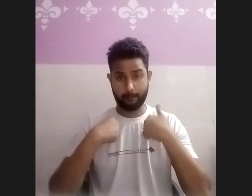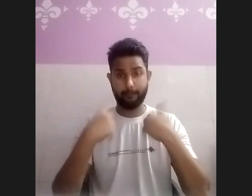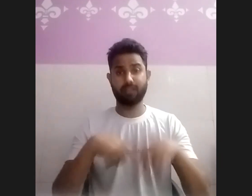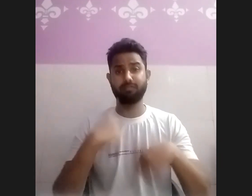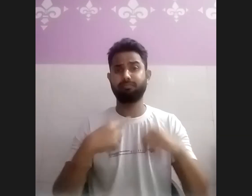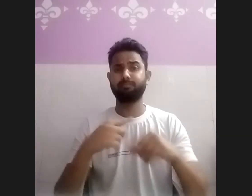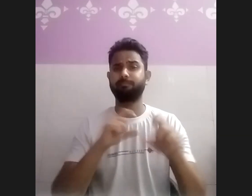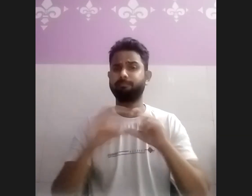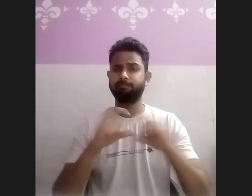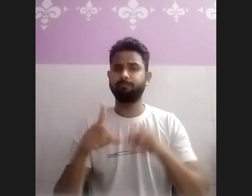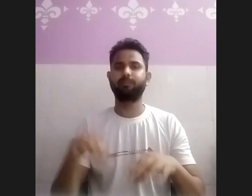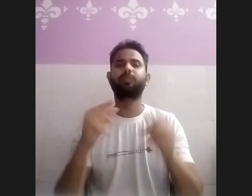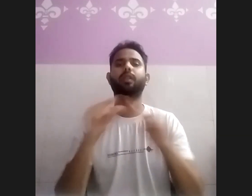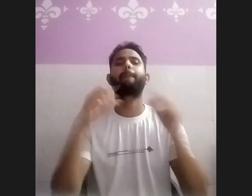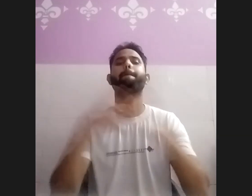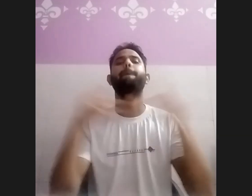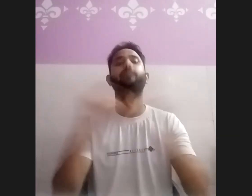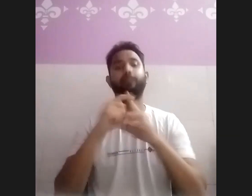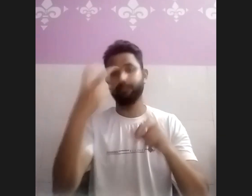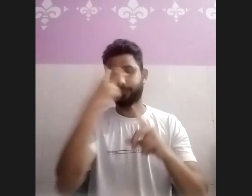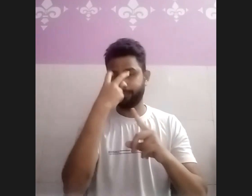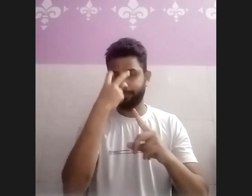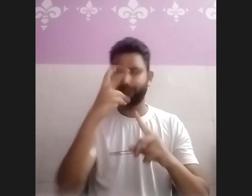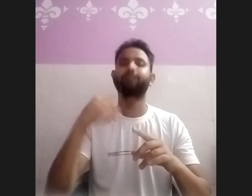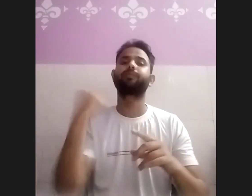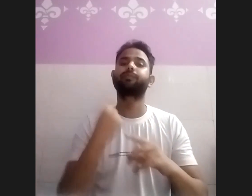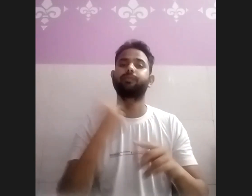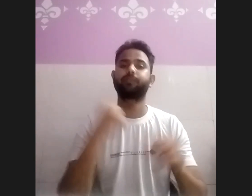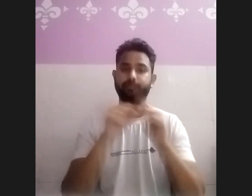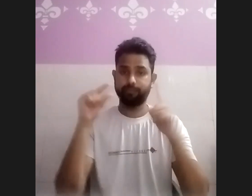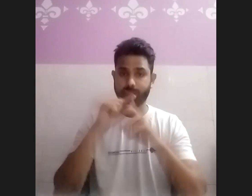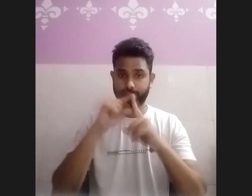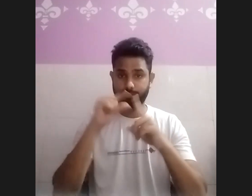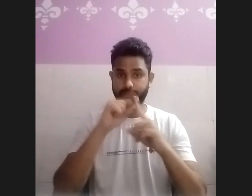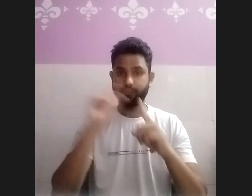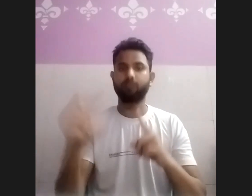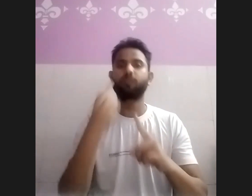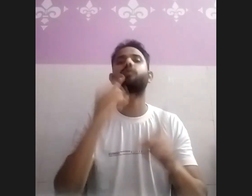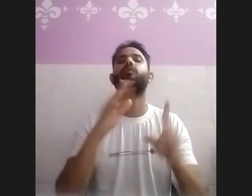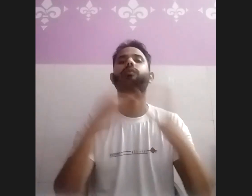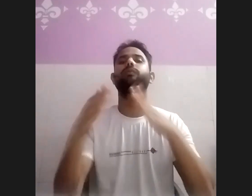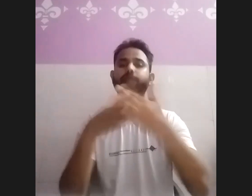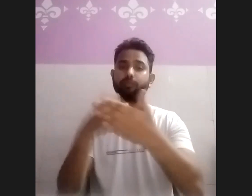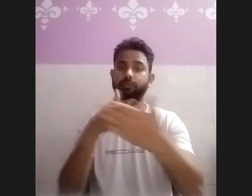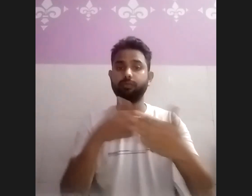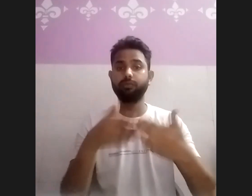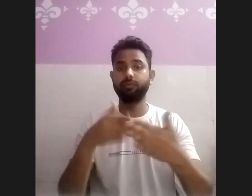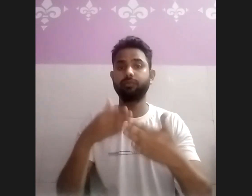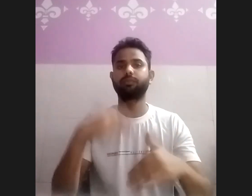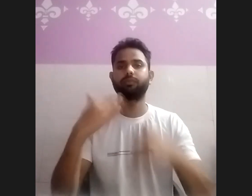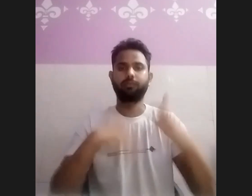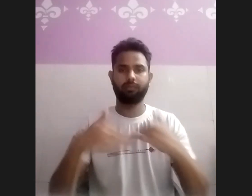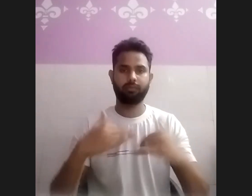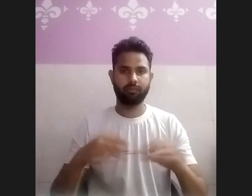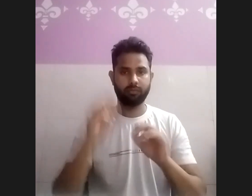I'm a person with visual impairment, using this app was pretty challenging, as it requires login